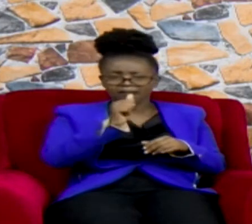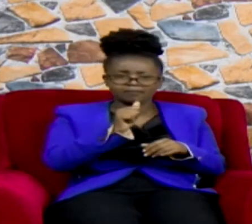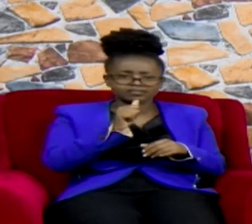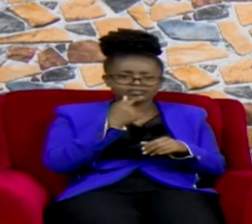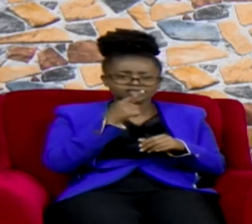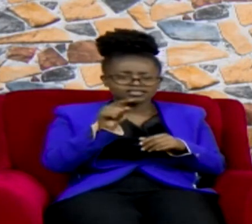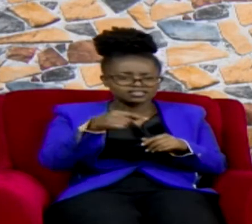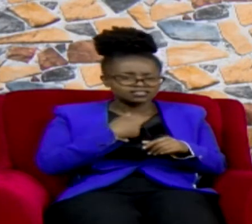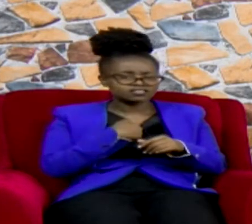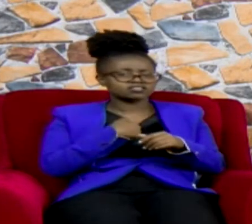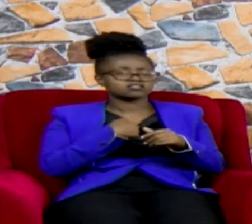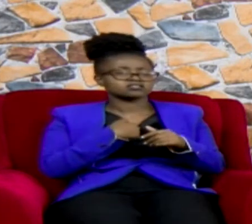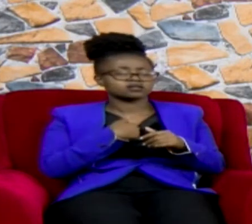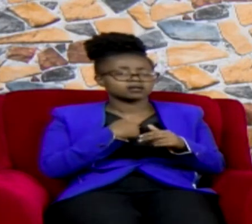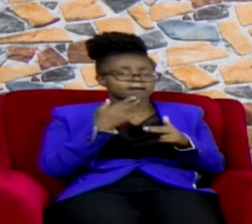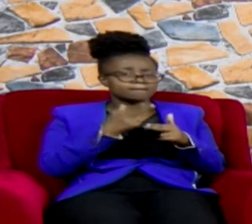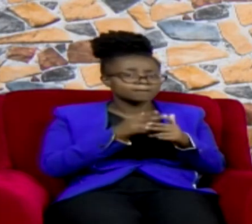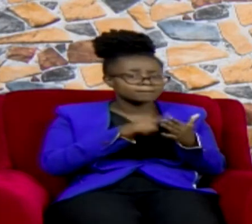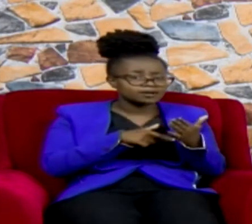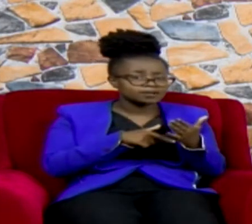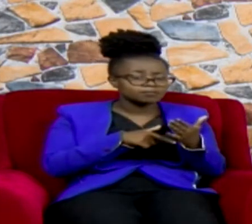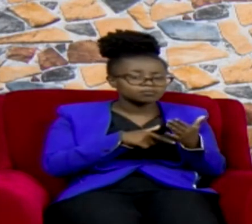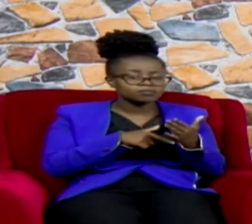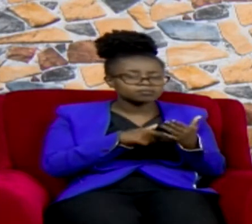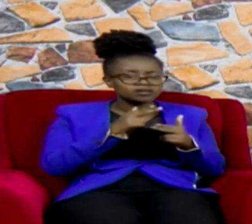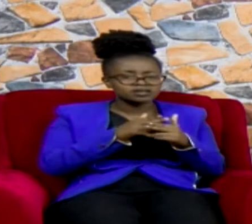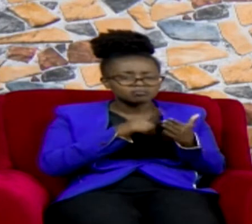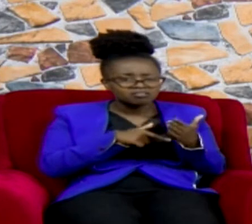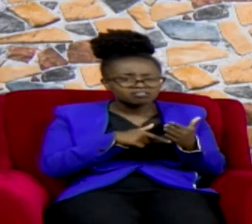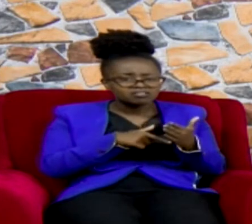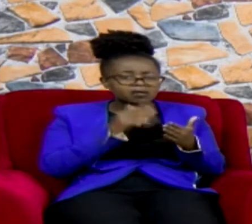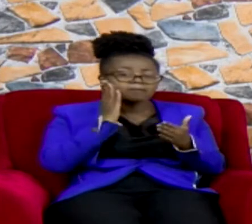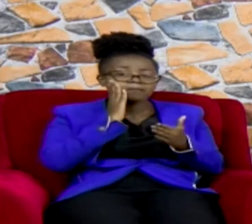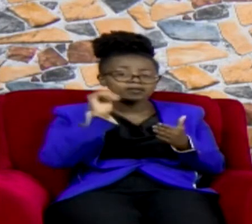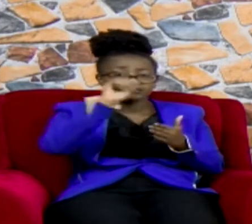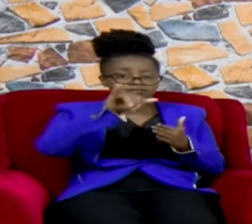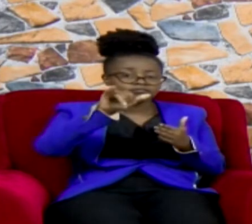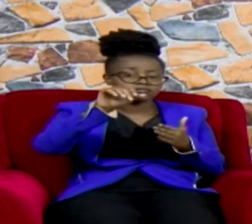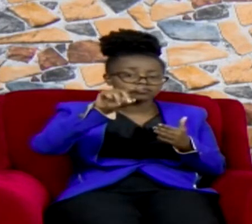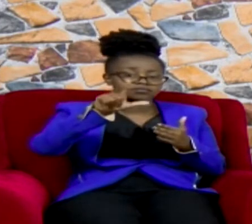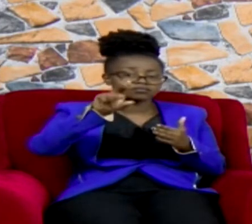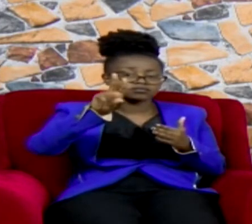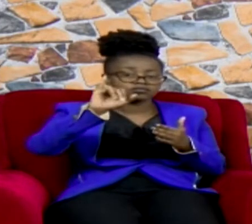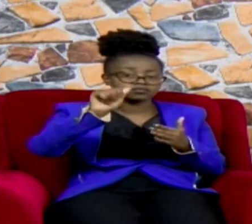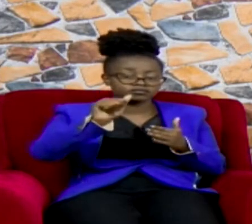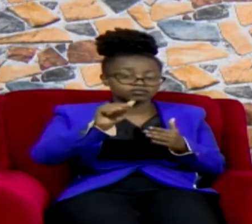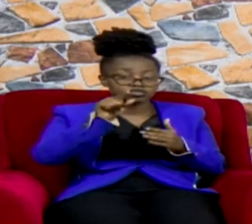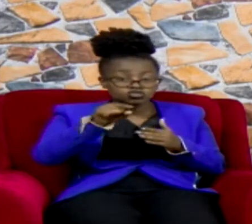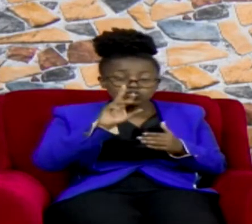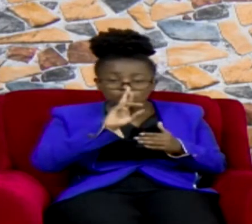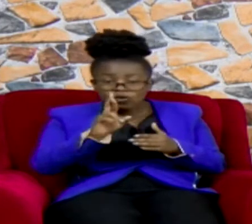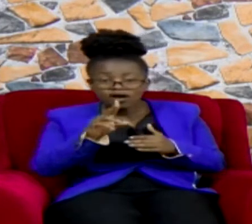were like, mom. I'm like, mom is called mom. So I was like, mom is Sylvia, right? Then he's like, you